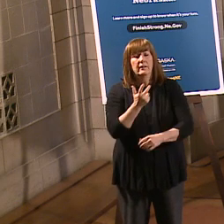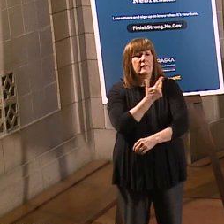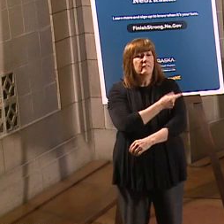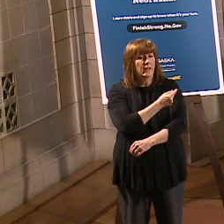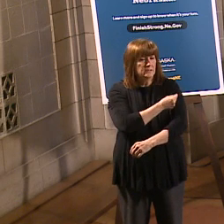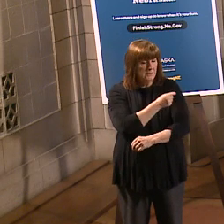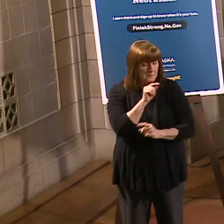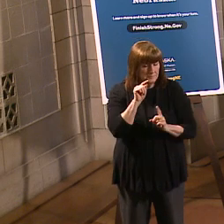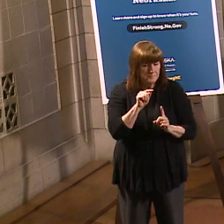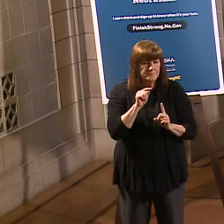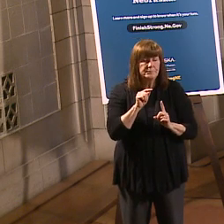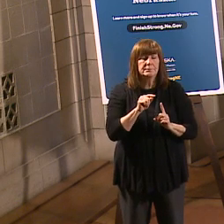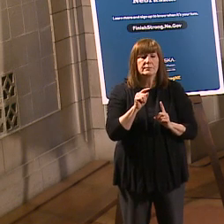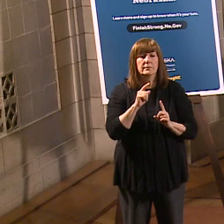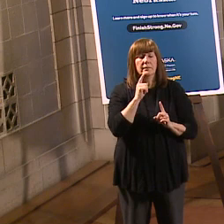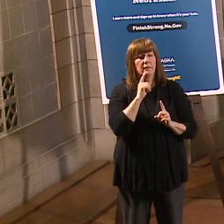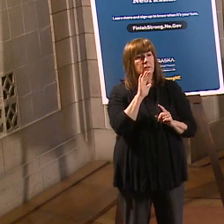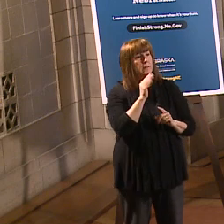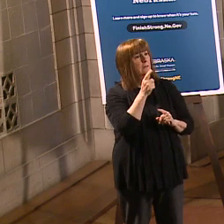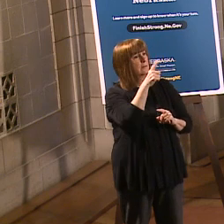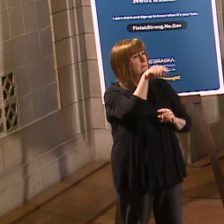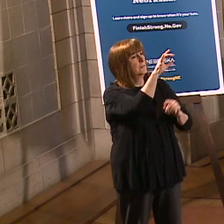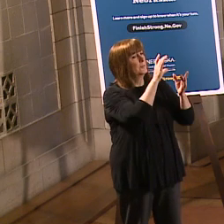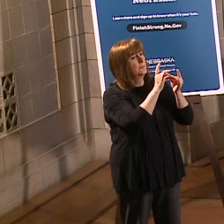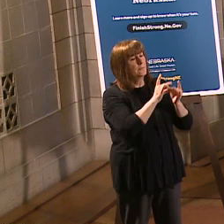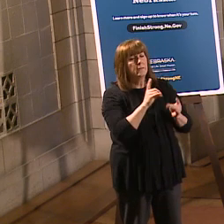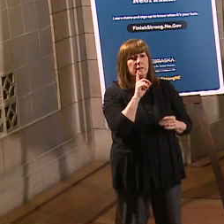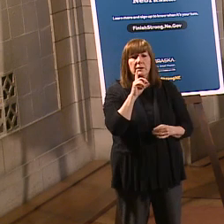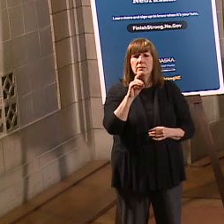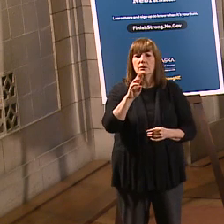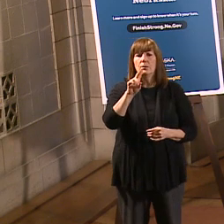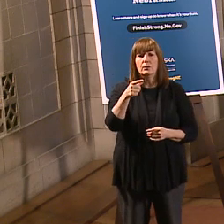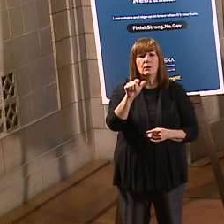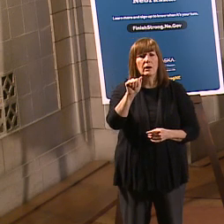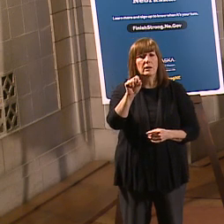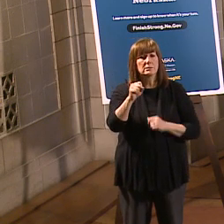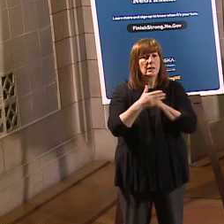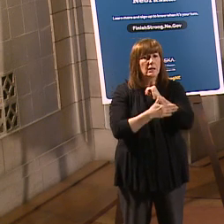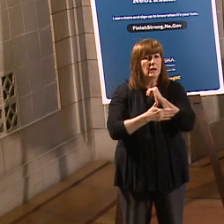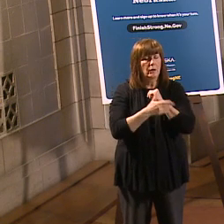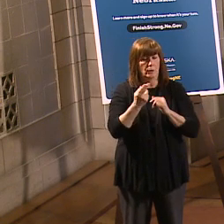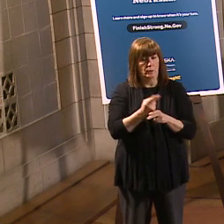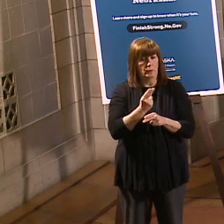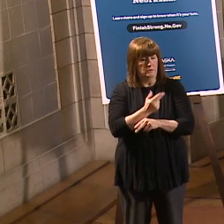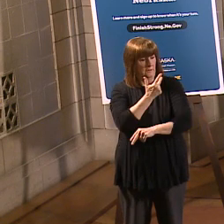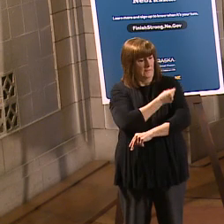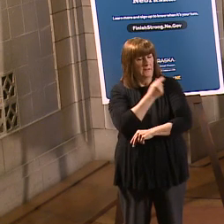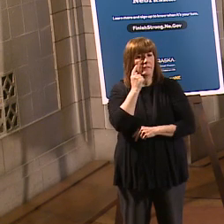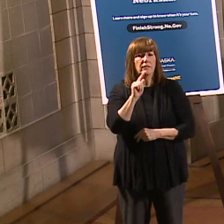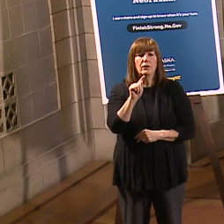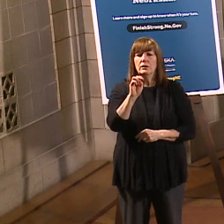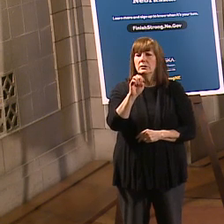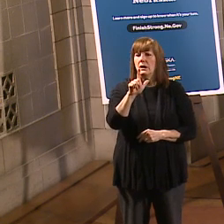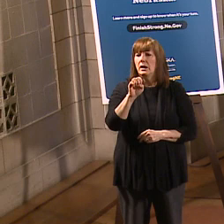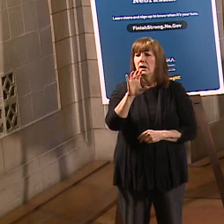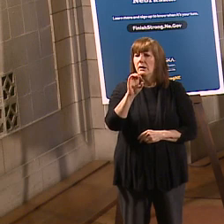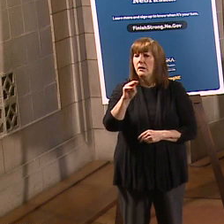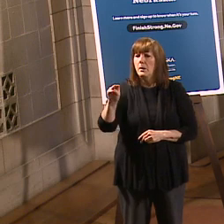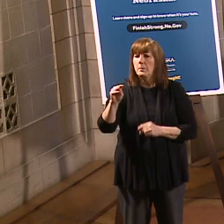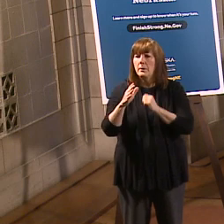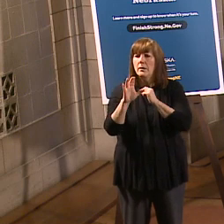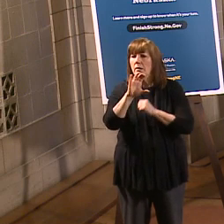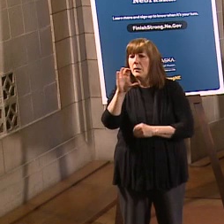vaccines. There are reports that Douglas County is using vaccines for telecom companies. That